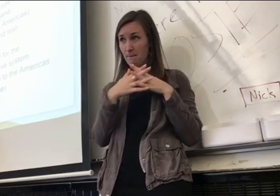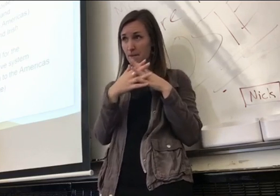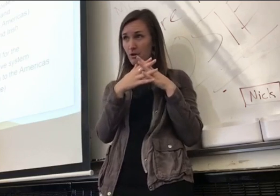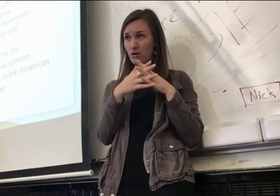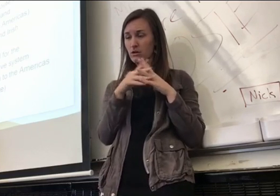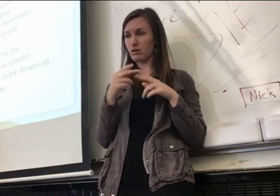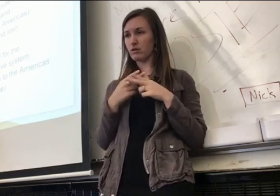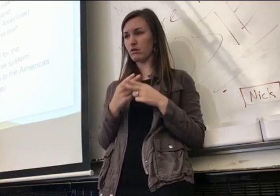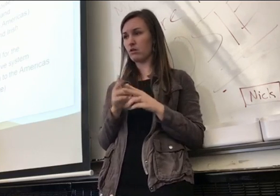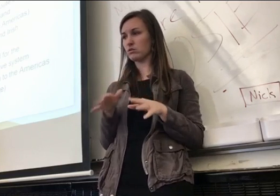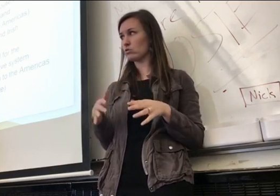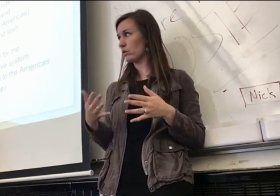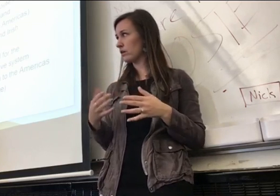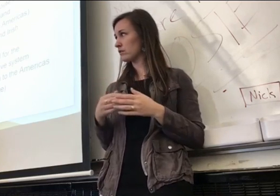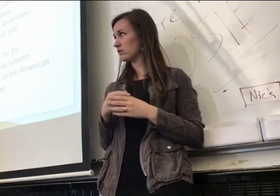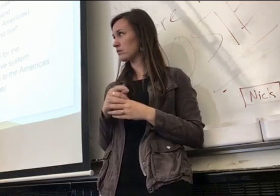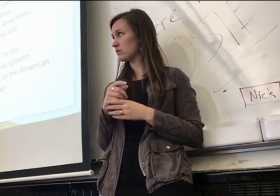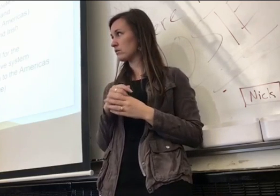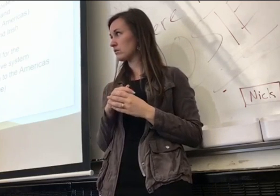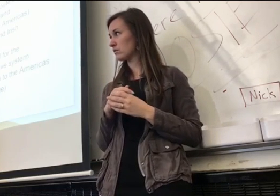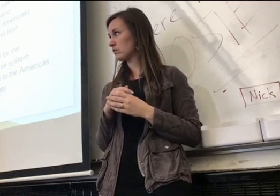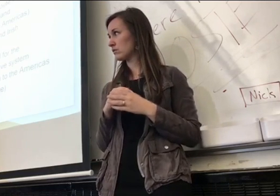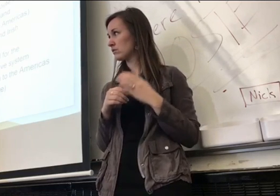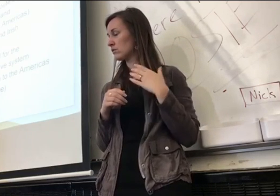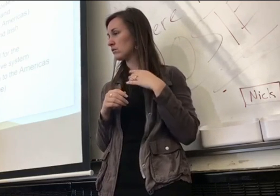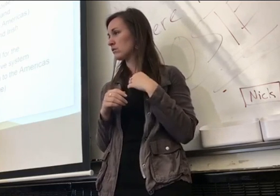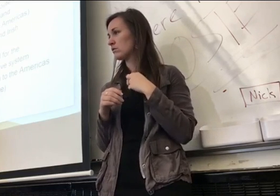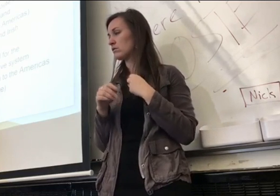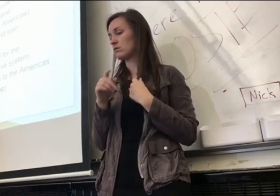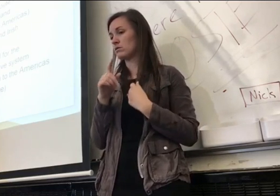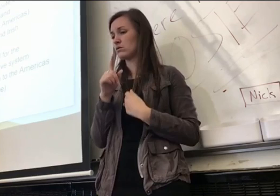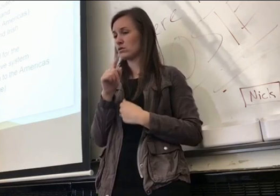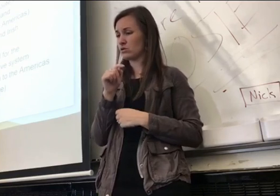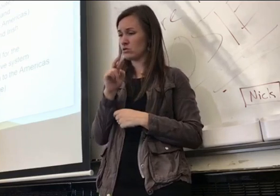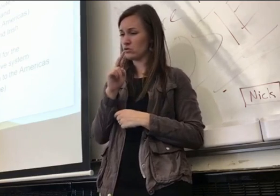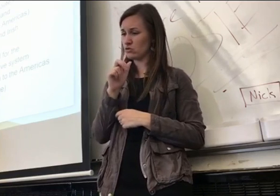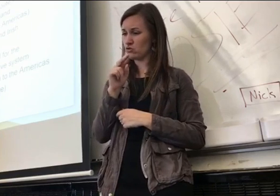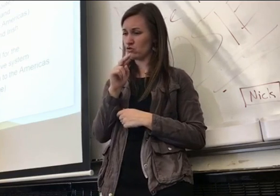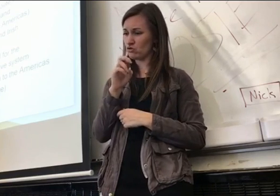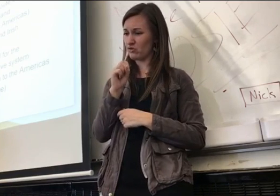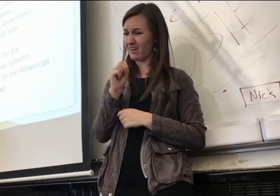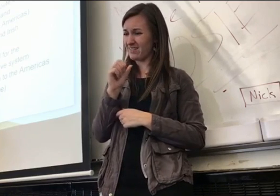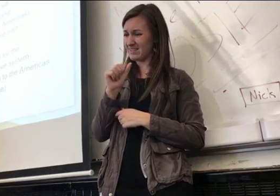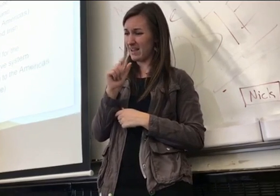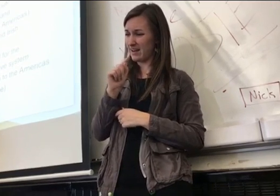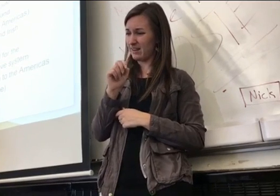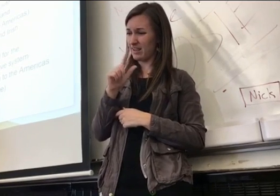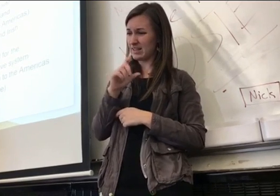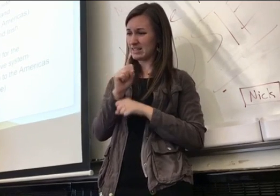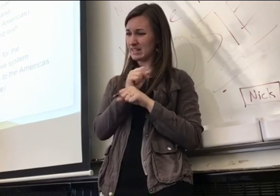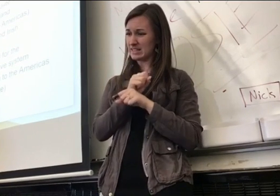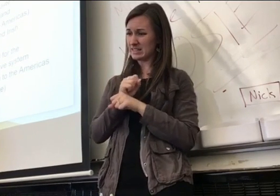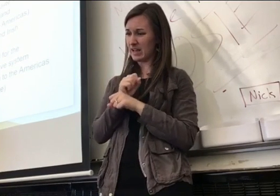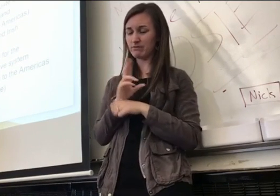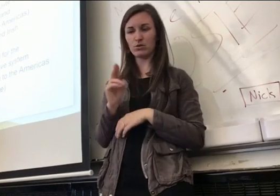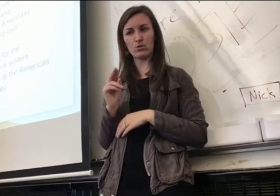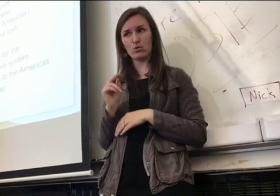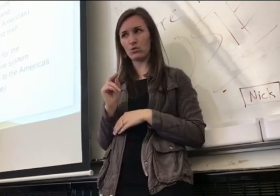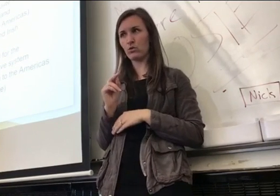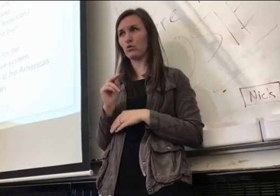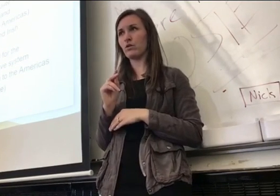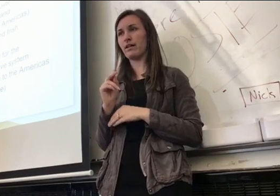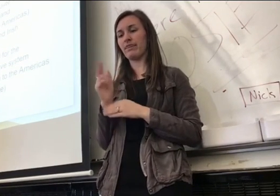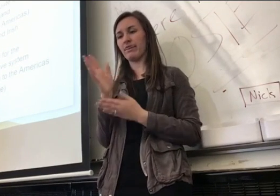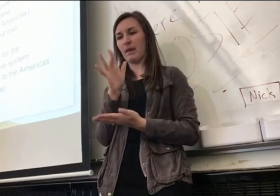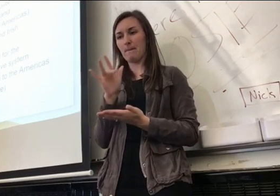Transatlantic slave trade. Transatlantic slave trade is the general movement over. It was actually on your notes up here. You highlighted it. The